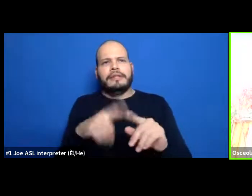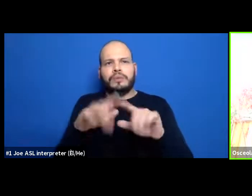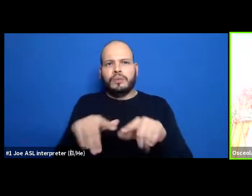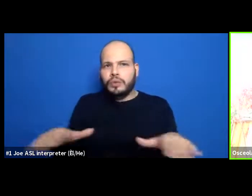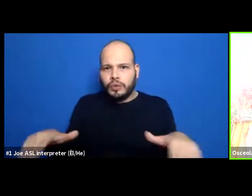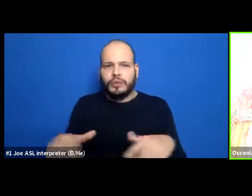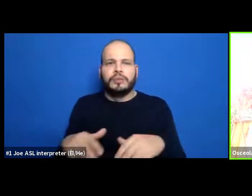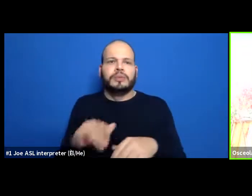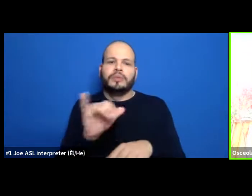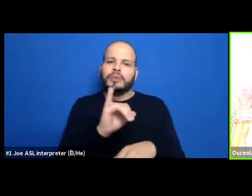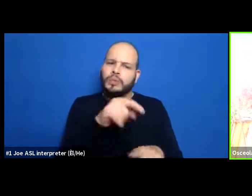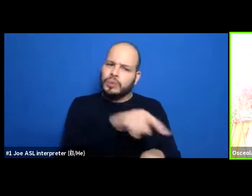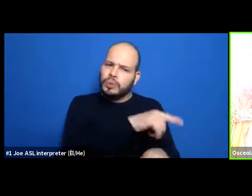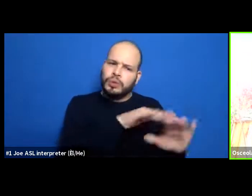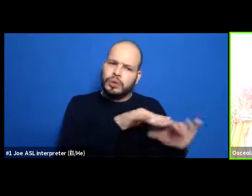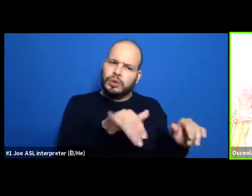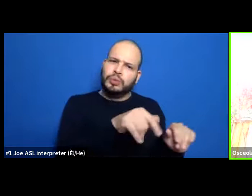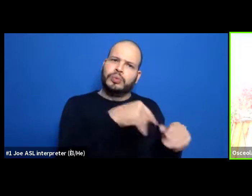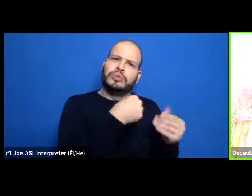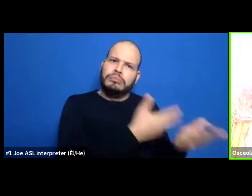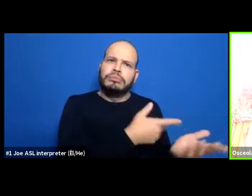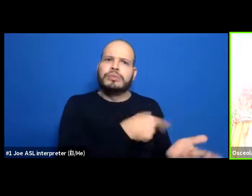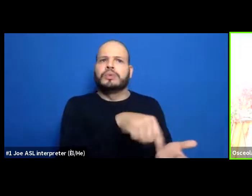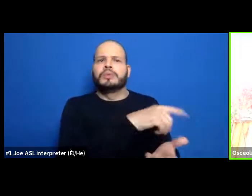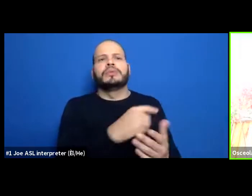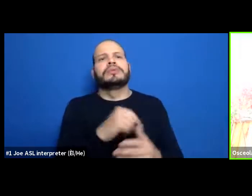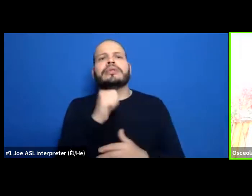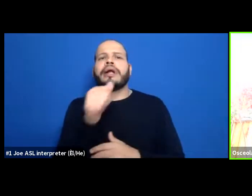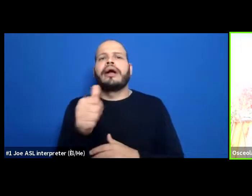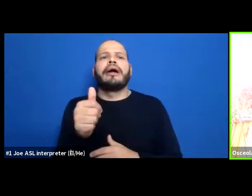be something that they are not in order to succeed.